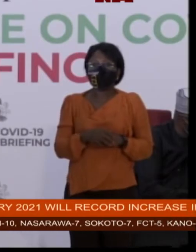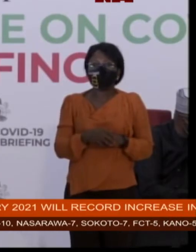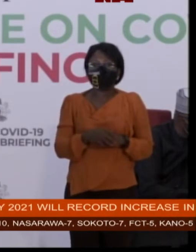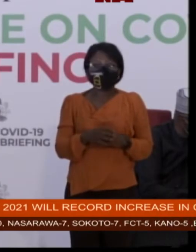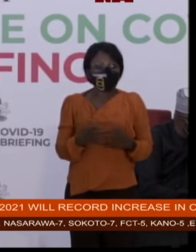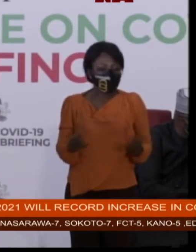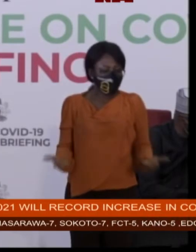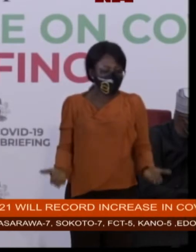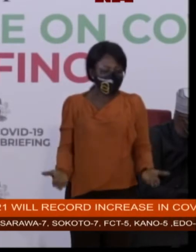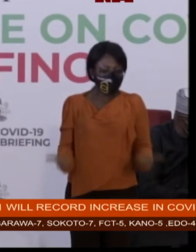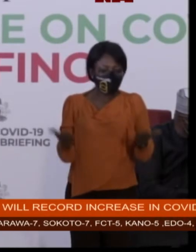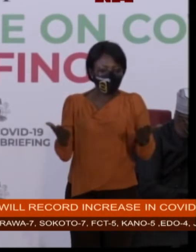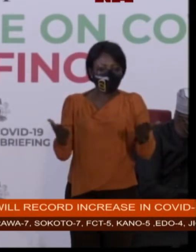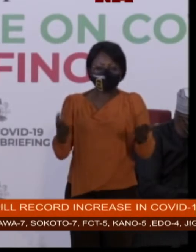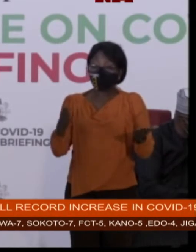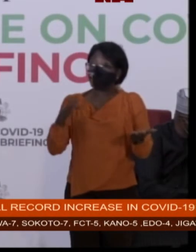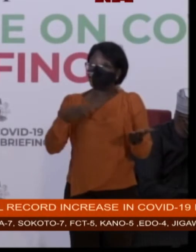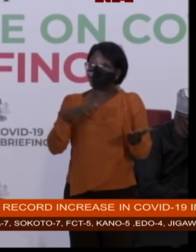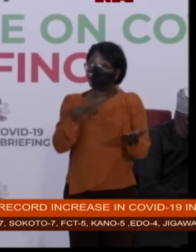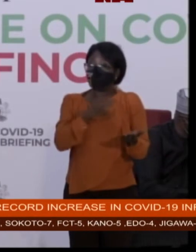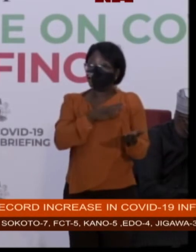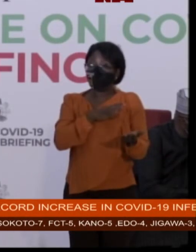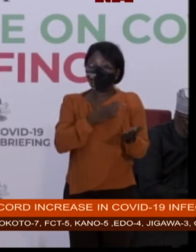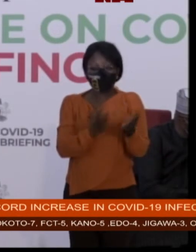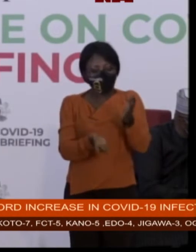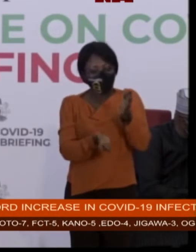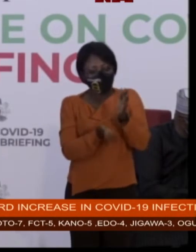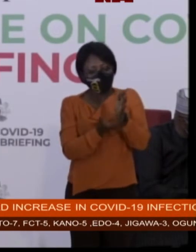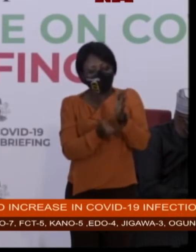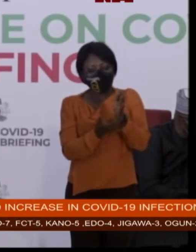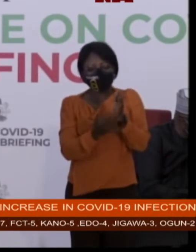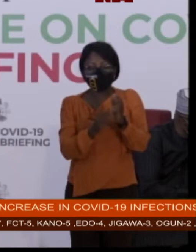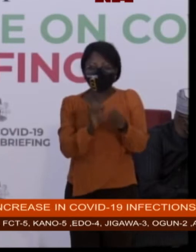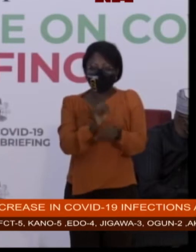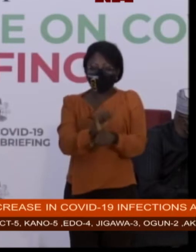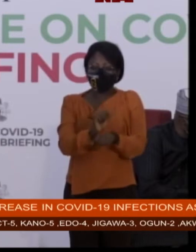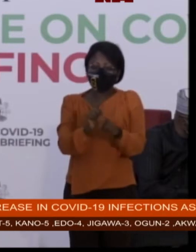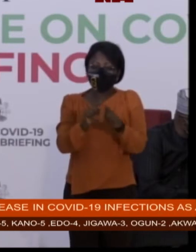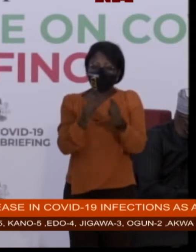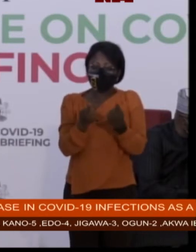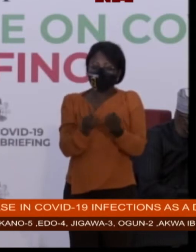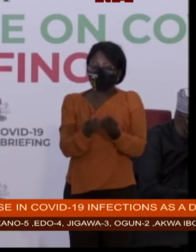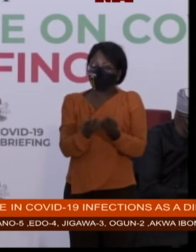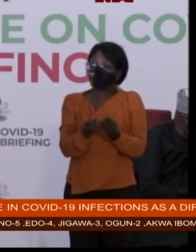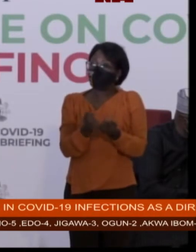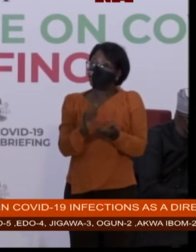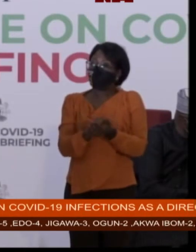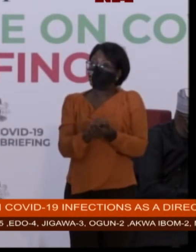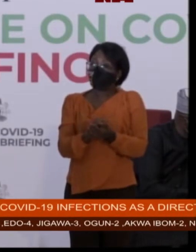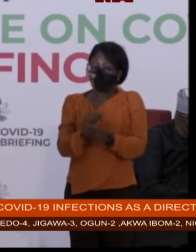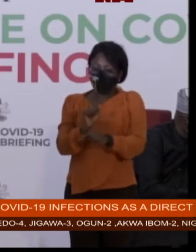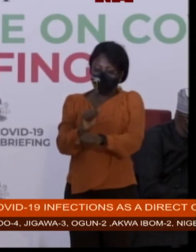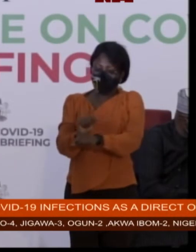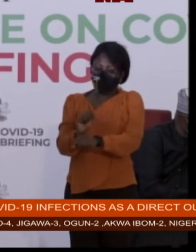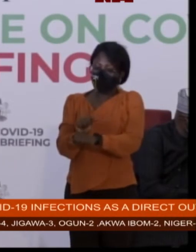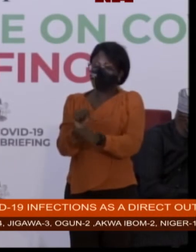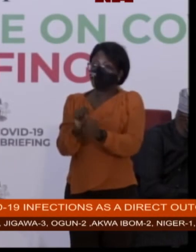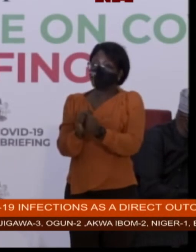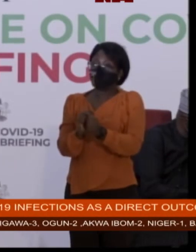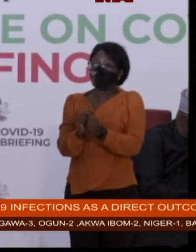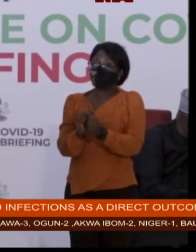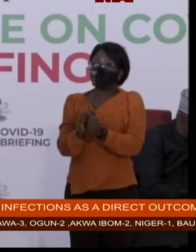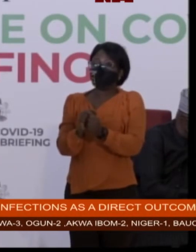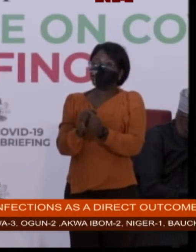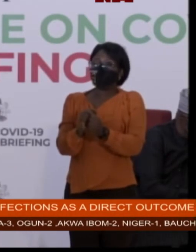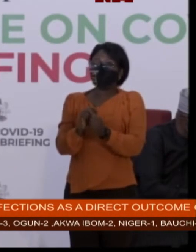some committees, like a kind of technical working group that we liaise with our National